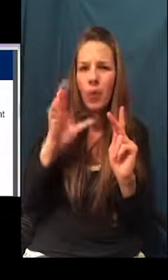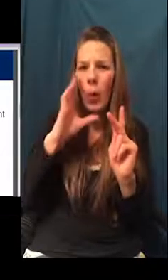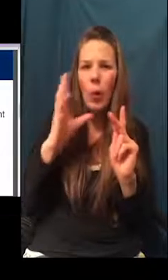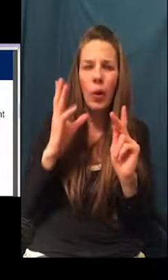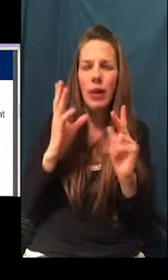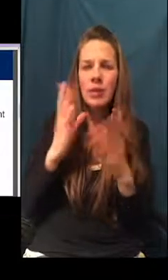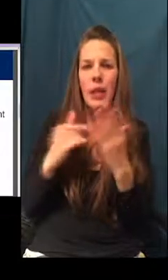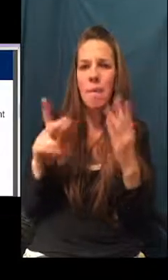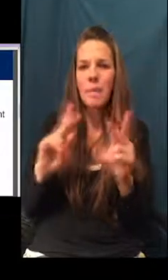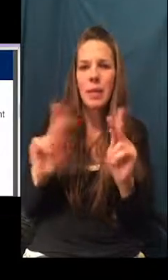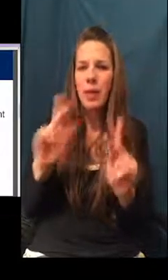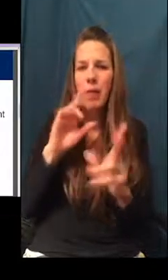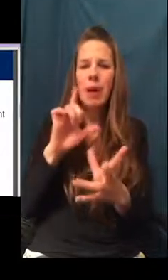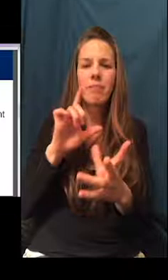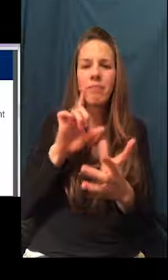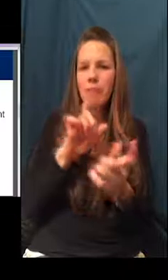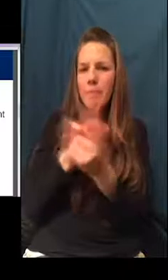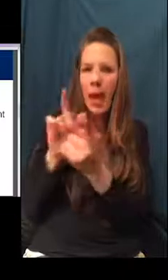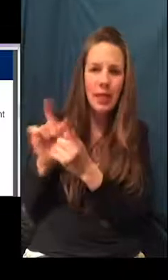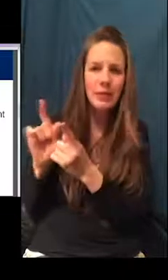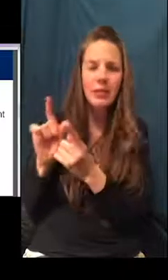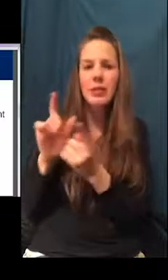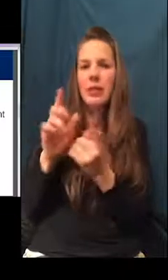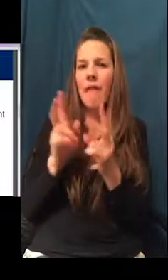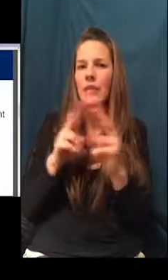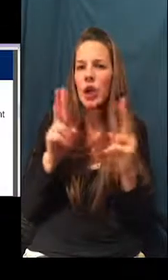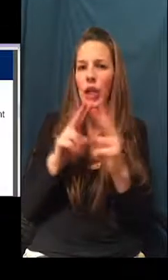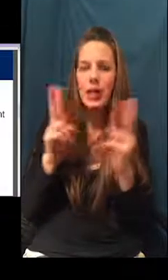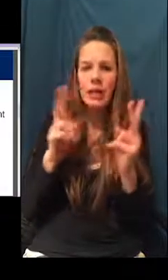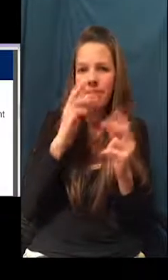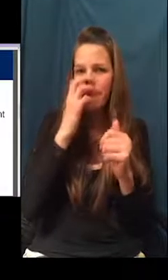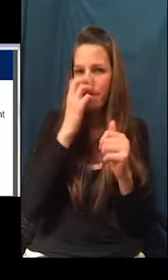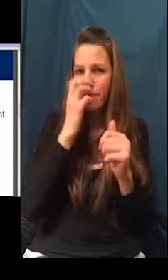some people that I've met with have been very